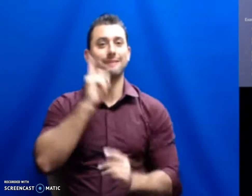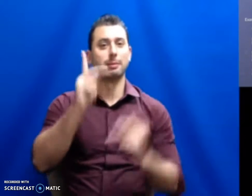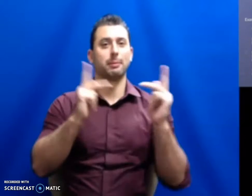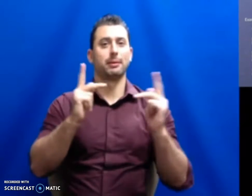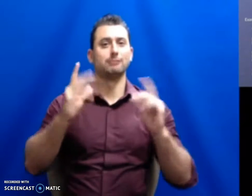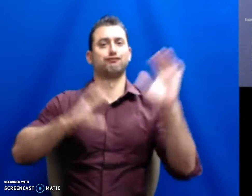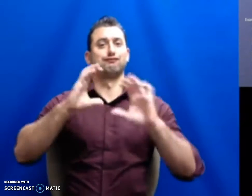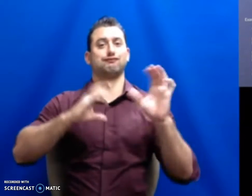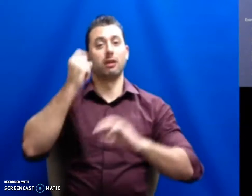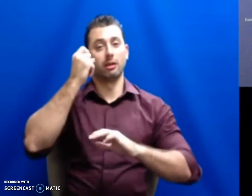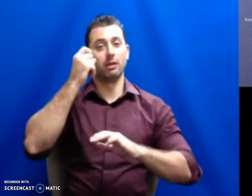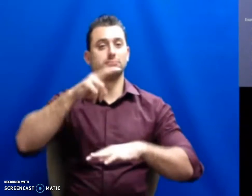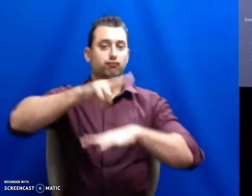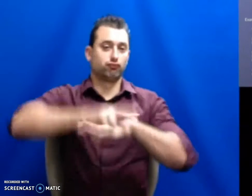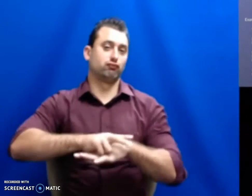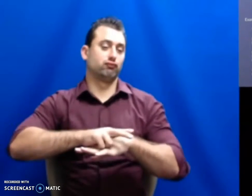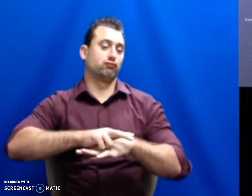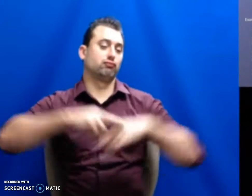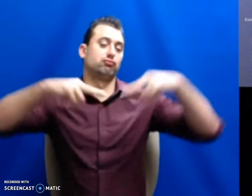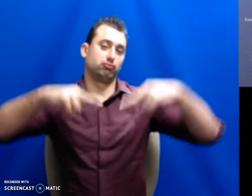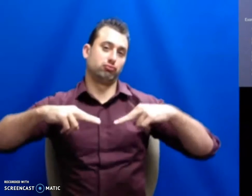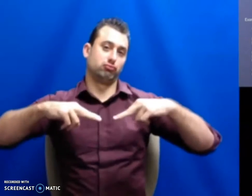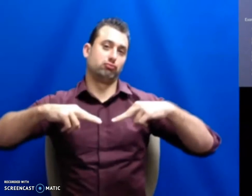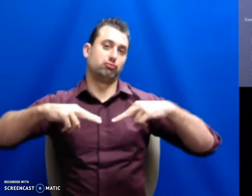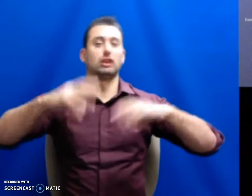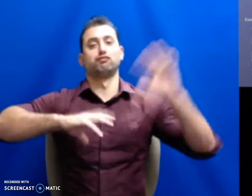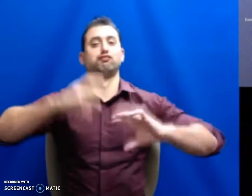the sides of the hallway, and there's a lot of deaf people who are